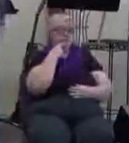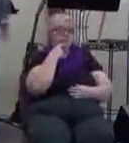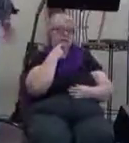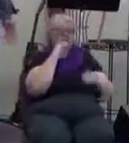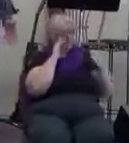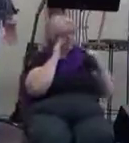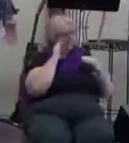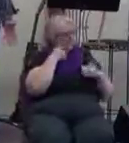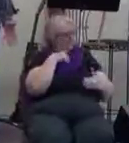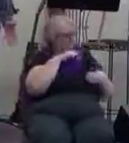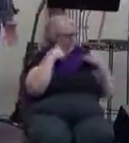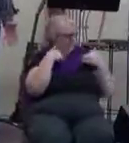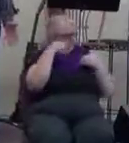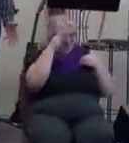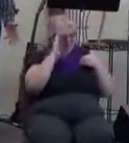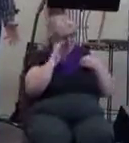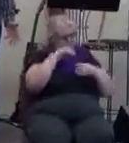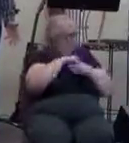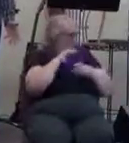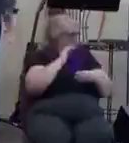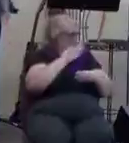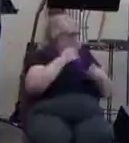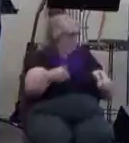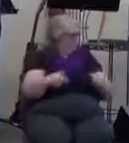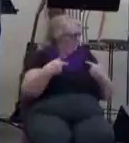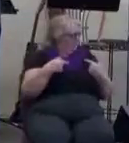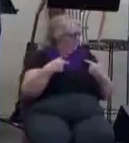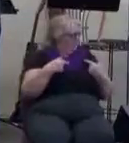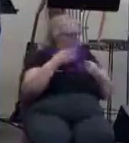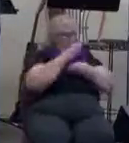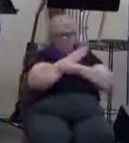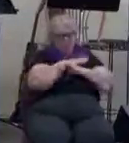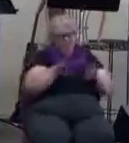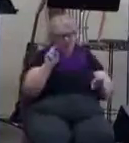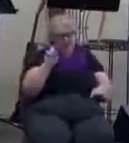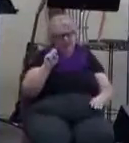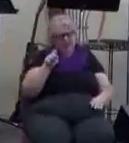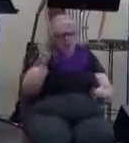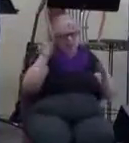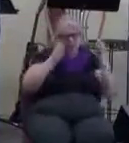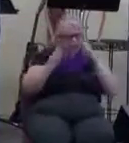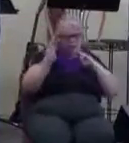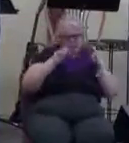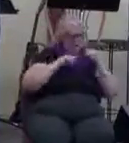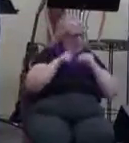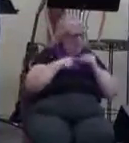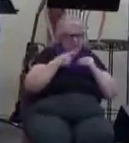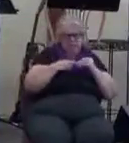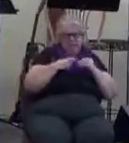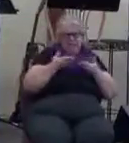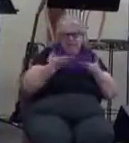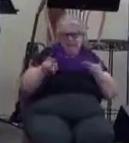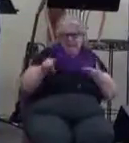we got God in our life. We don't need to worry about what these people are doing."